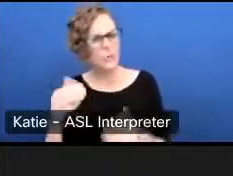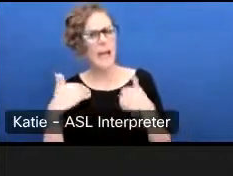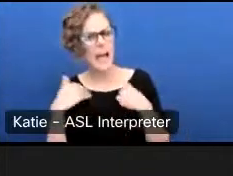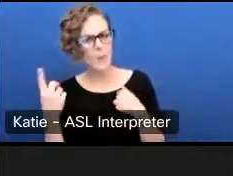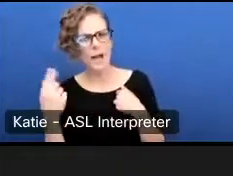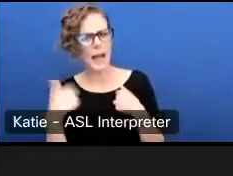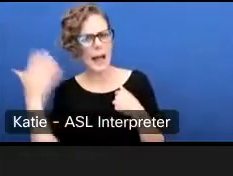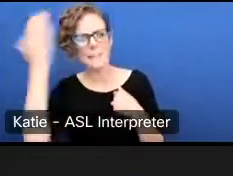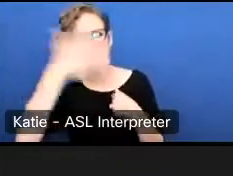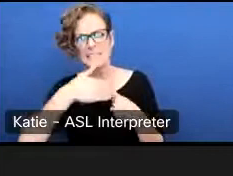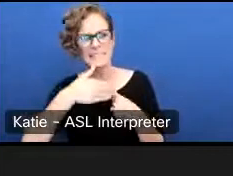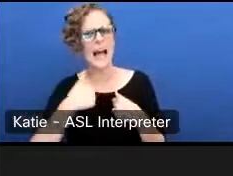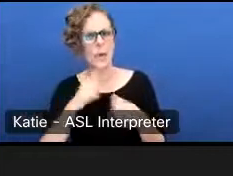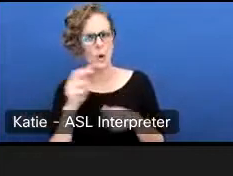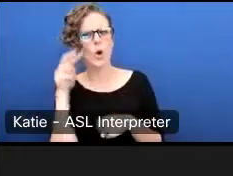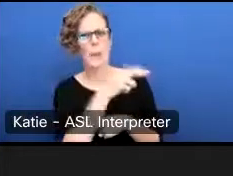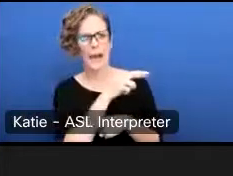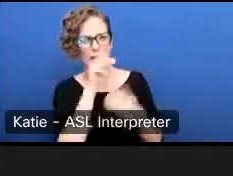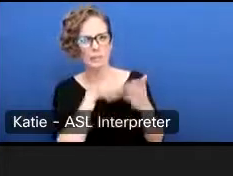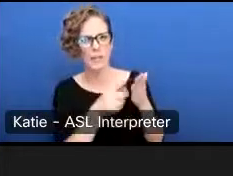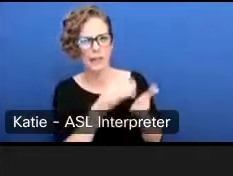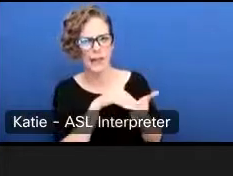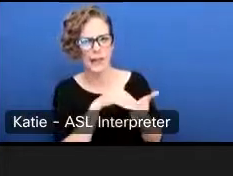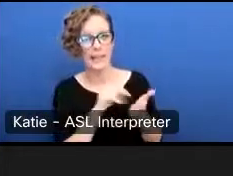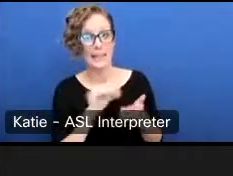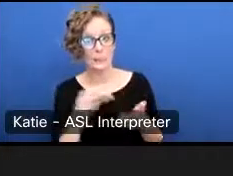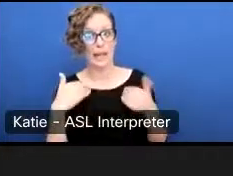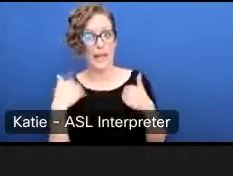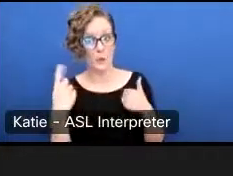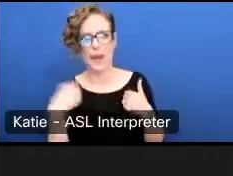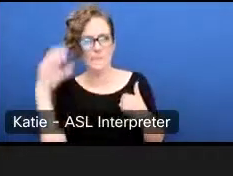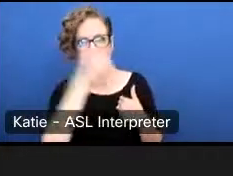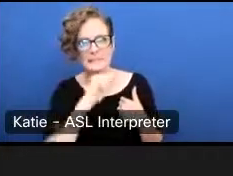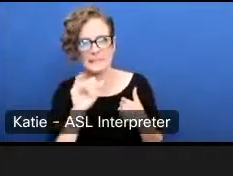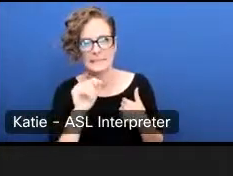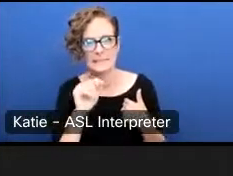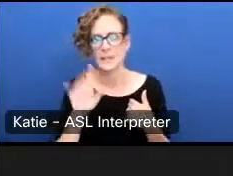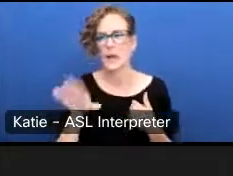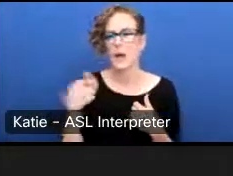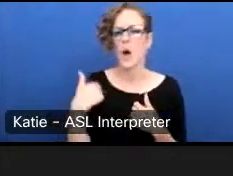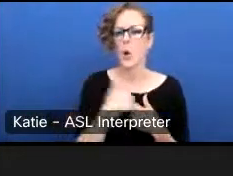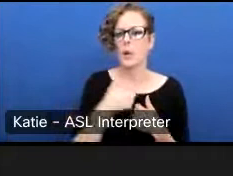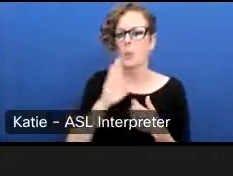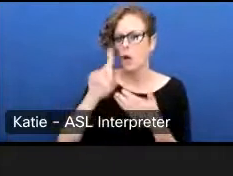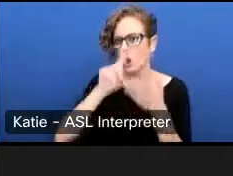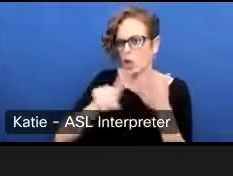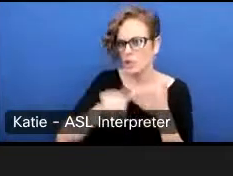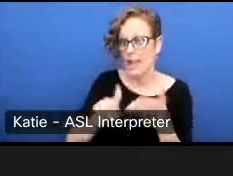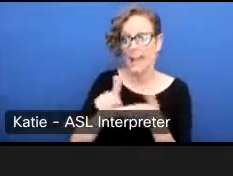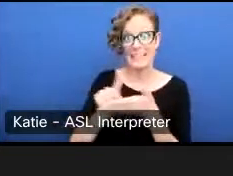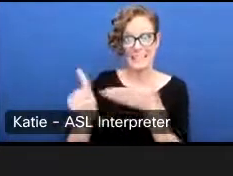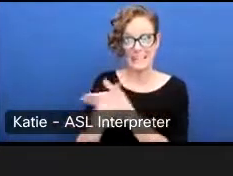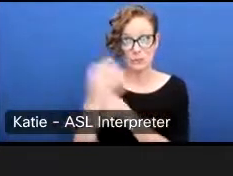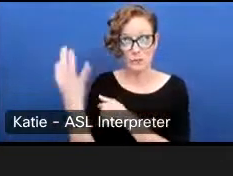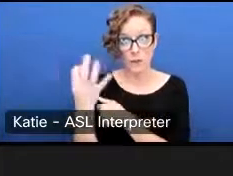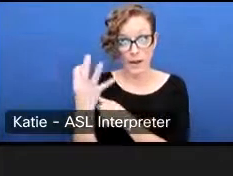and look. I missed that if we have one. I don't know. Yeah, so we can look into that, and then next Friday at coffee, we'll let you